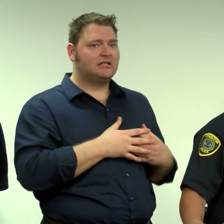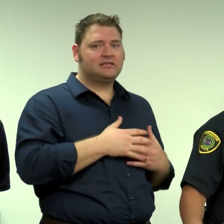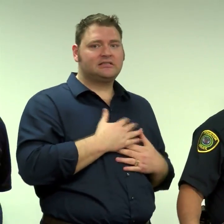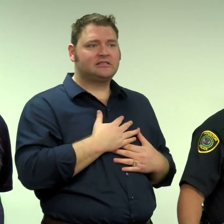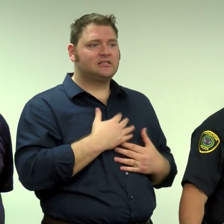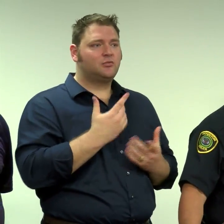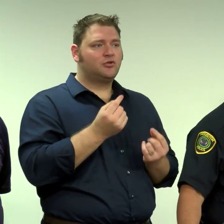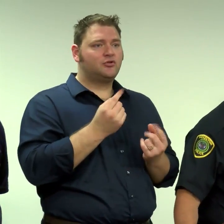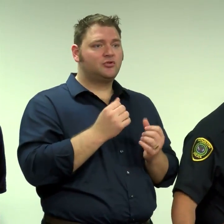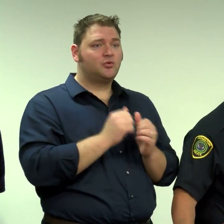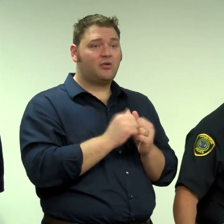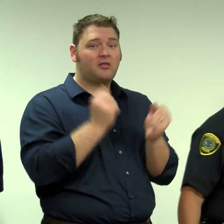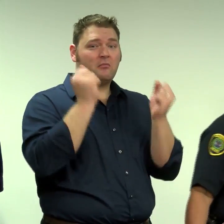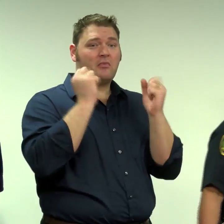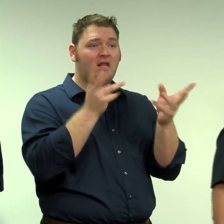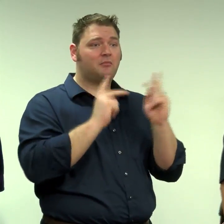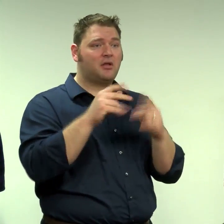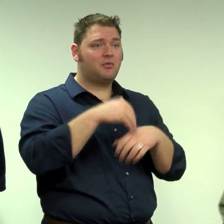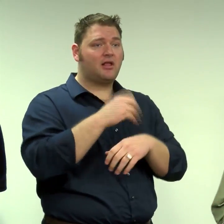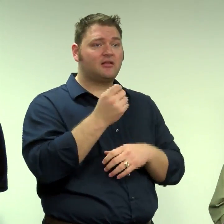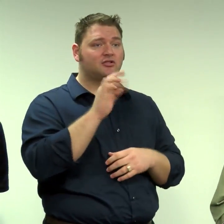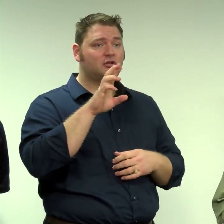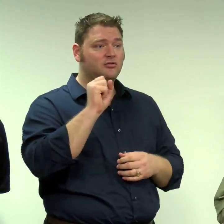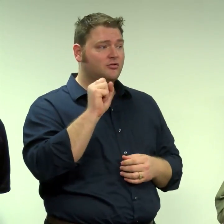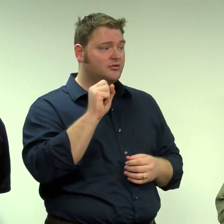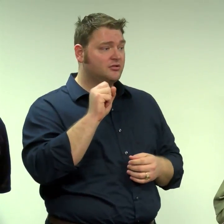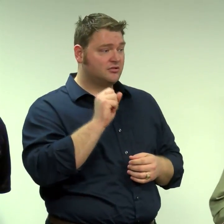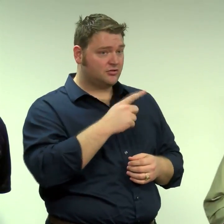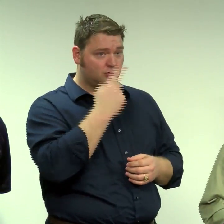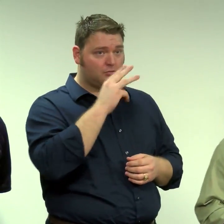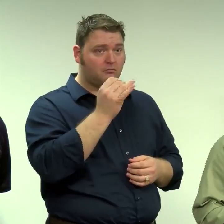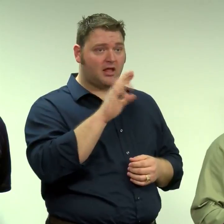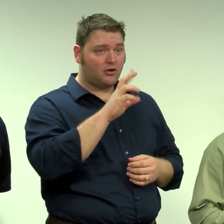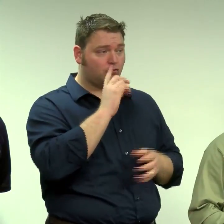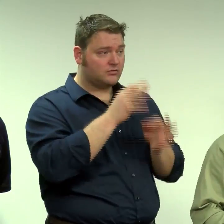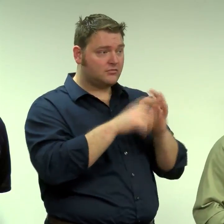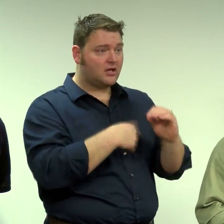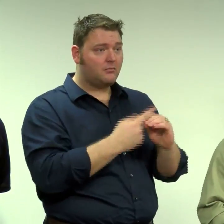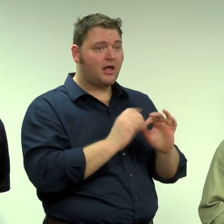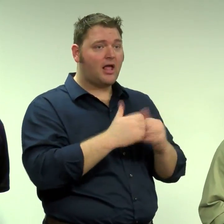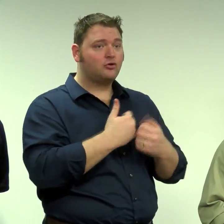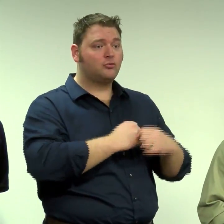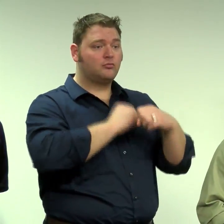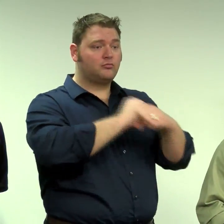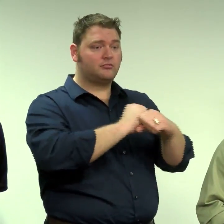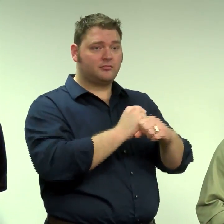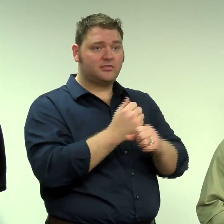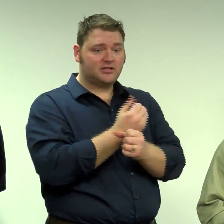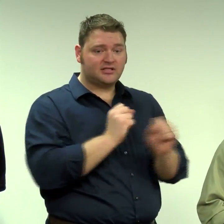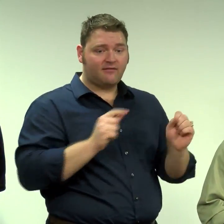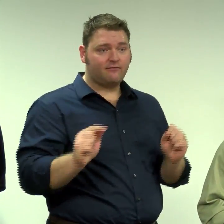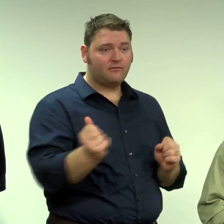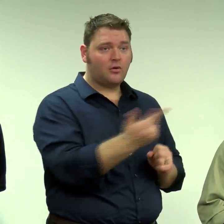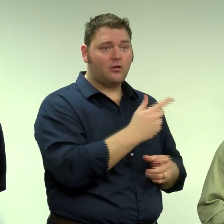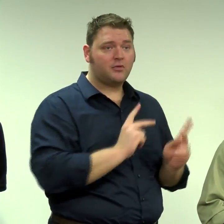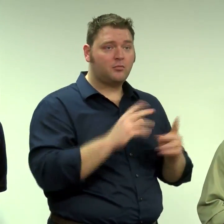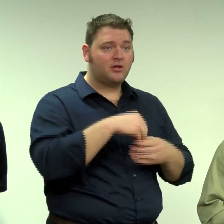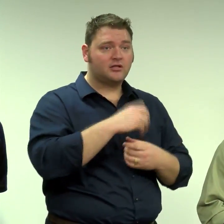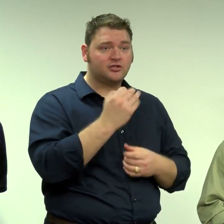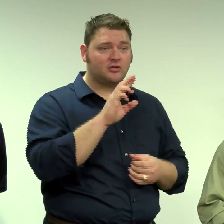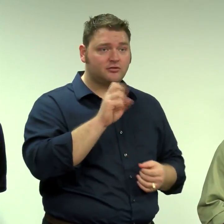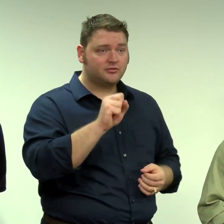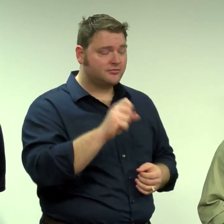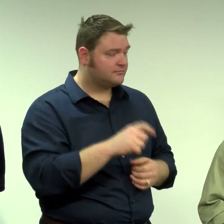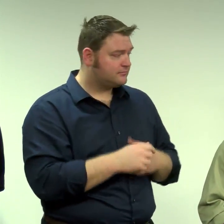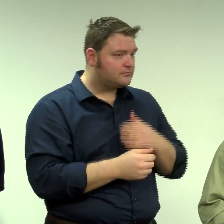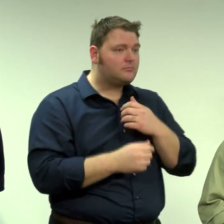you're dealing with mass amounts of people at these shelters, Mayor, can you speak a little bit about what you're doing to keep everyone safe? Well, the job is to